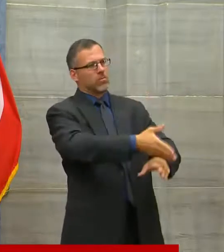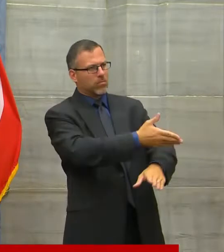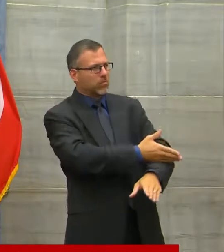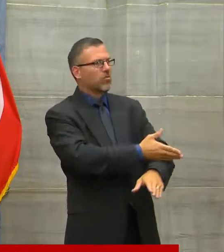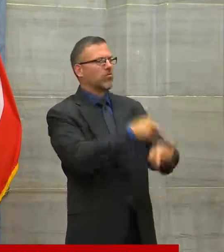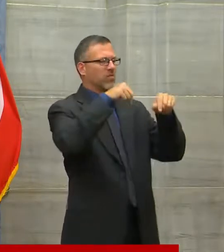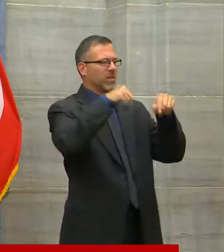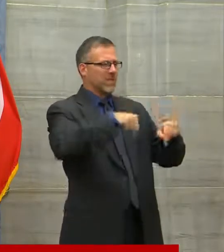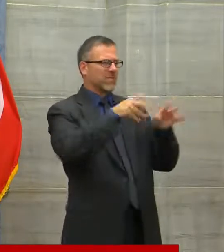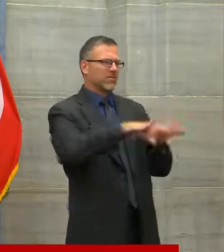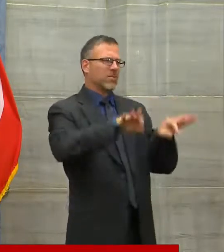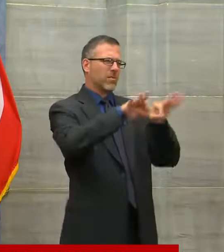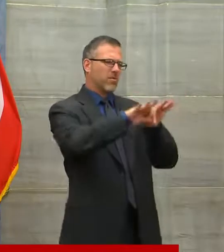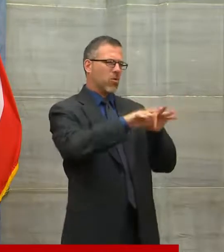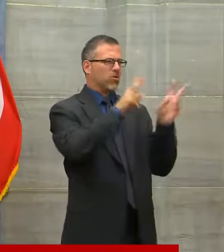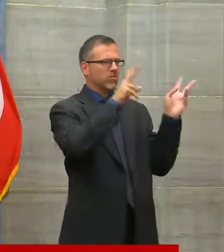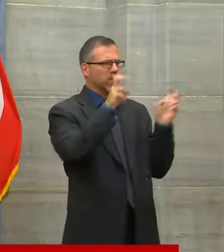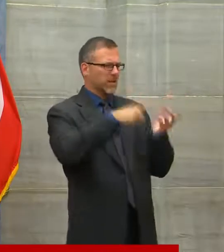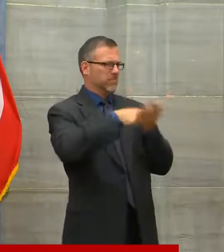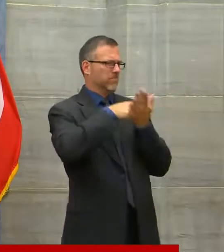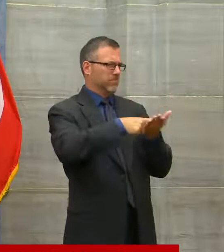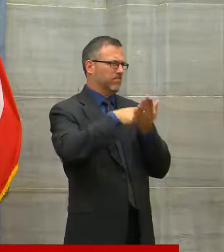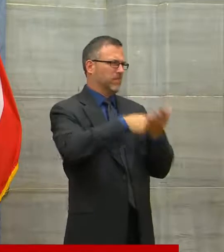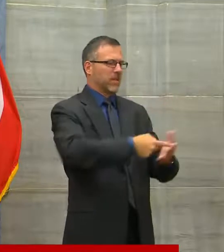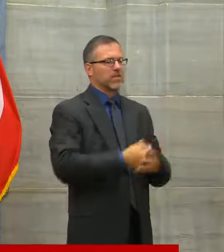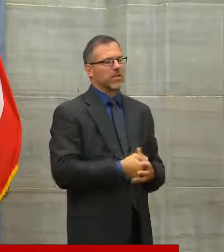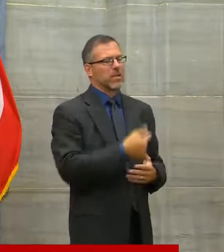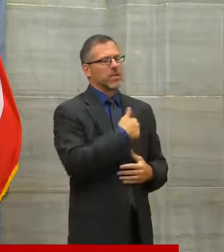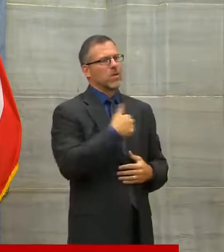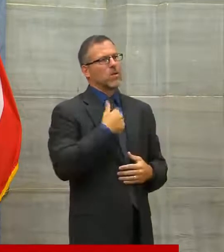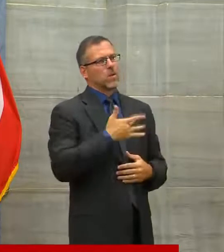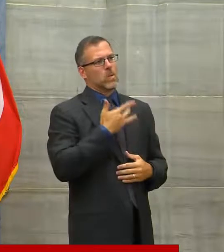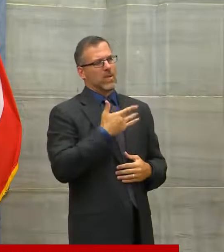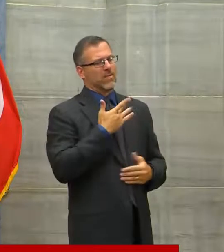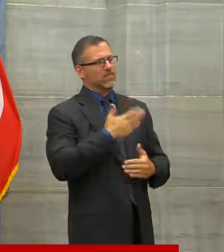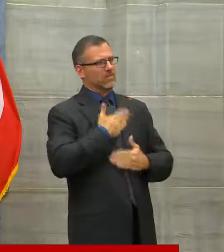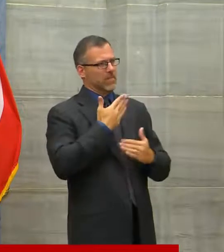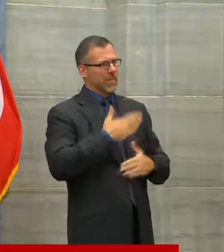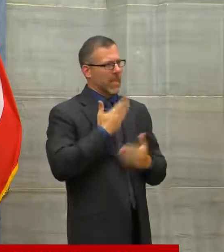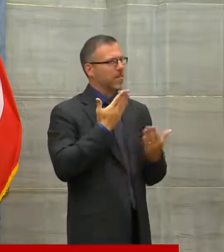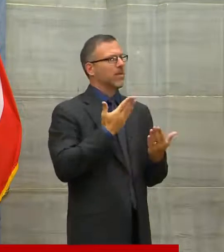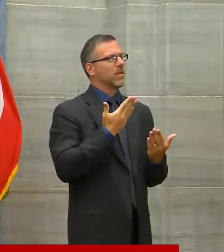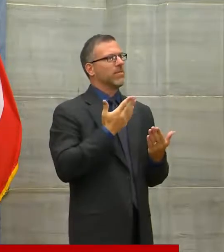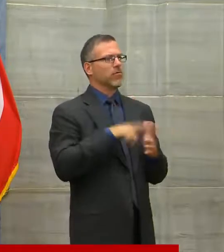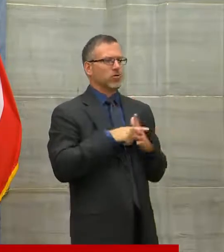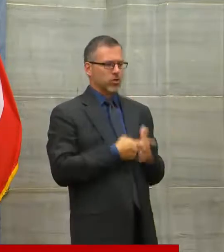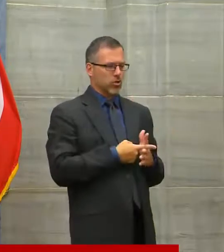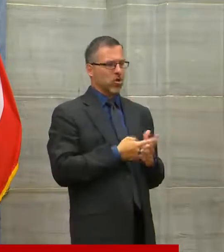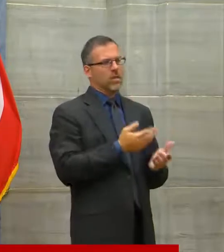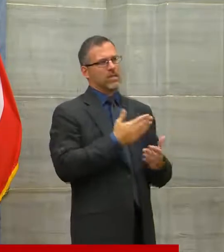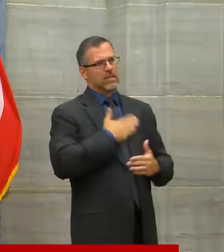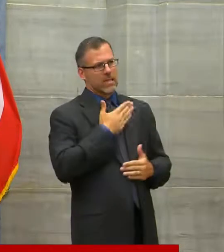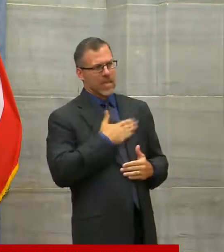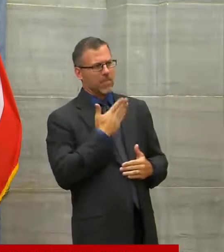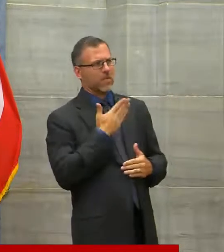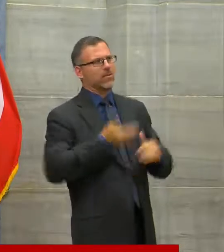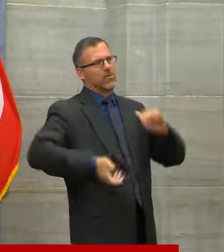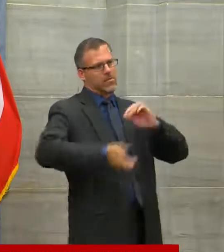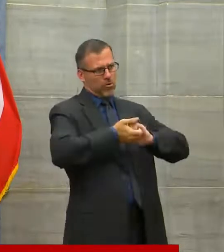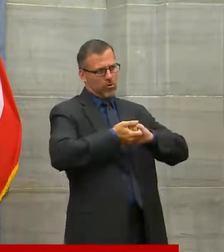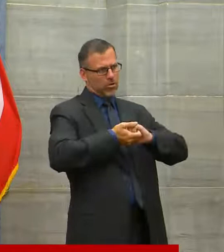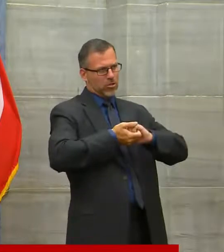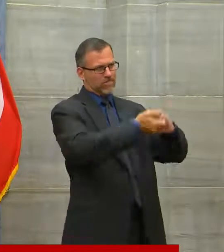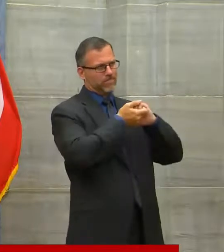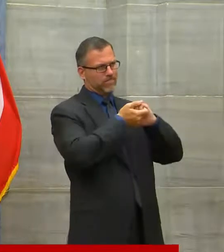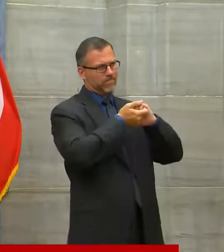this conversation, and this is just the beginning, but we're grateful for this start and grateful for the partnership that's been put together